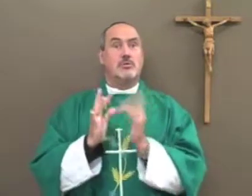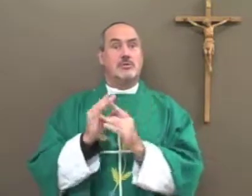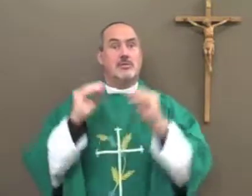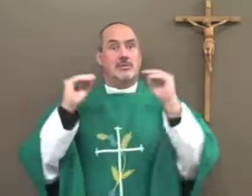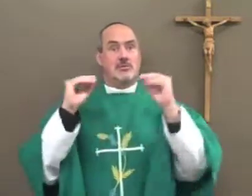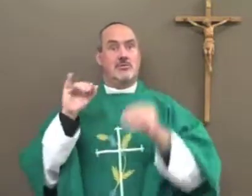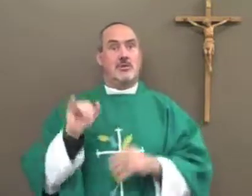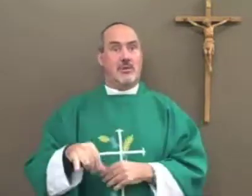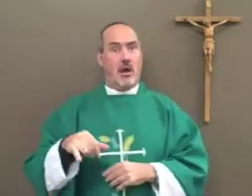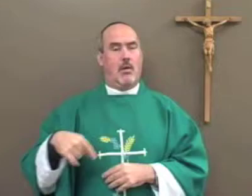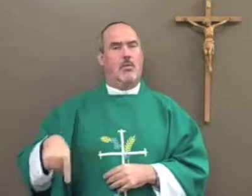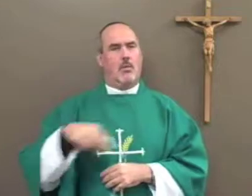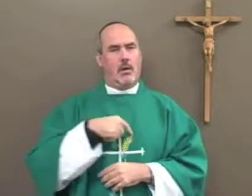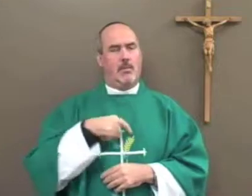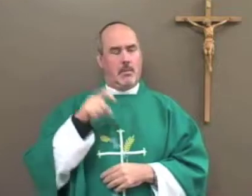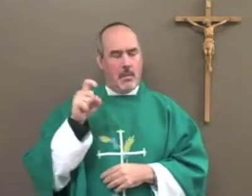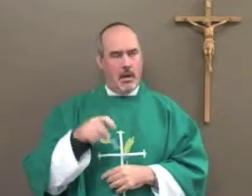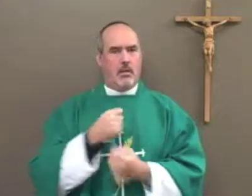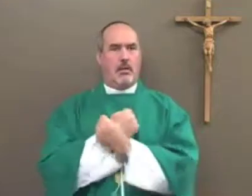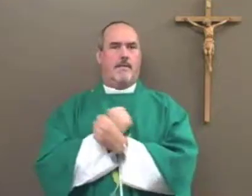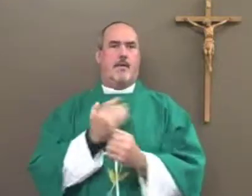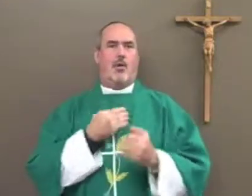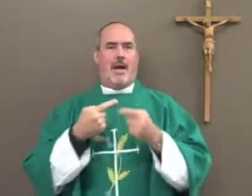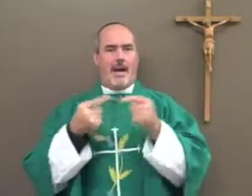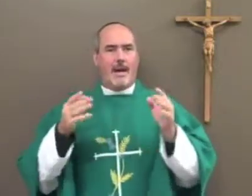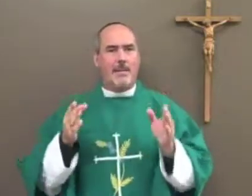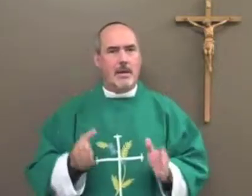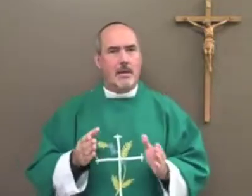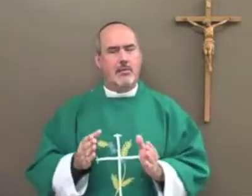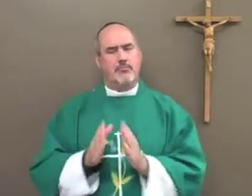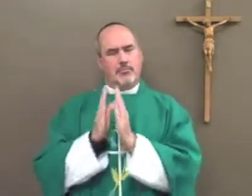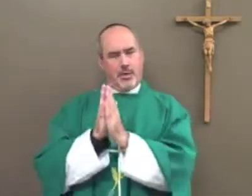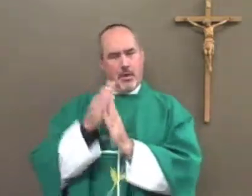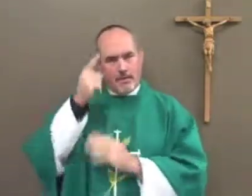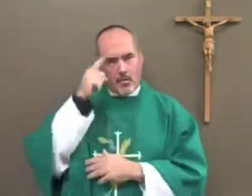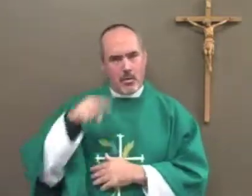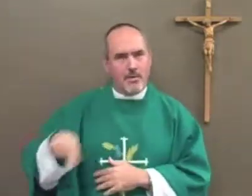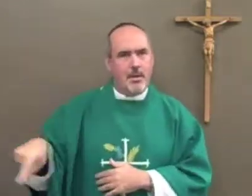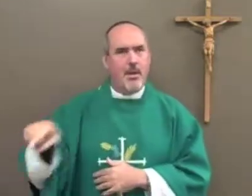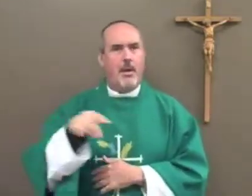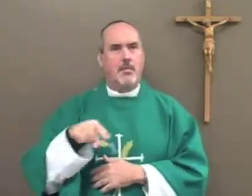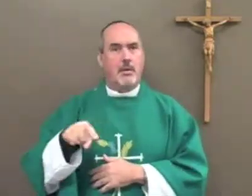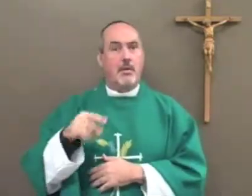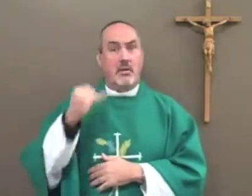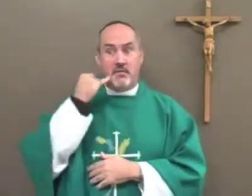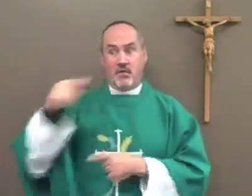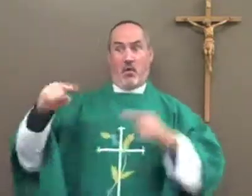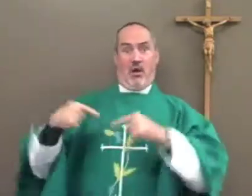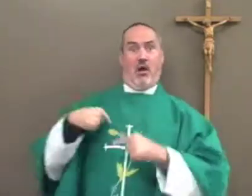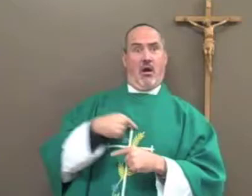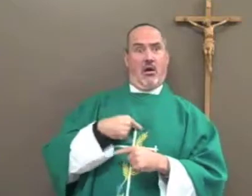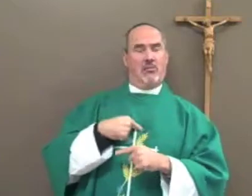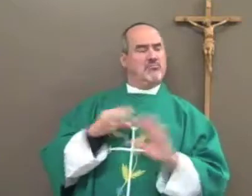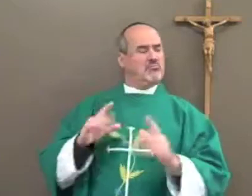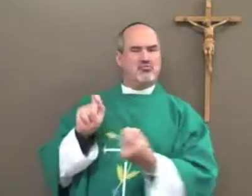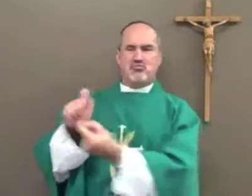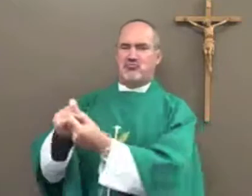read it, Jesus says that we must love our enemies and that we must pray for them, even if they do